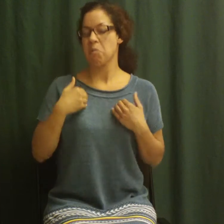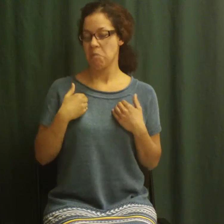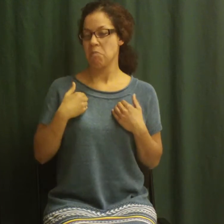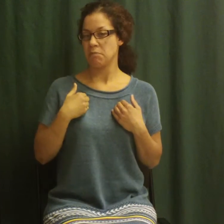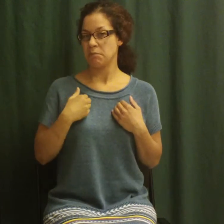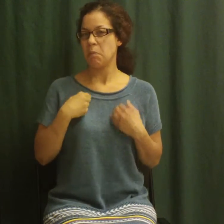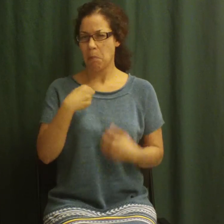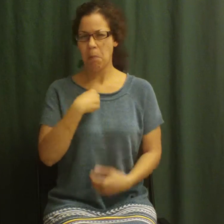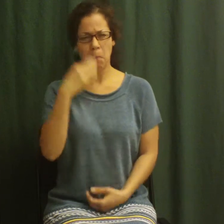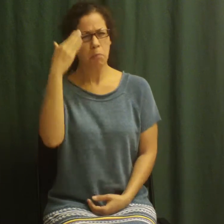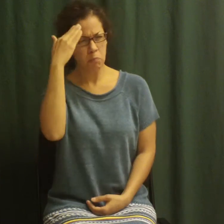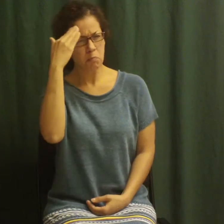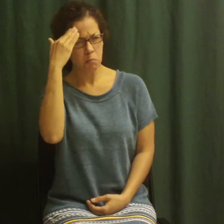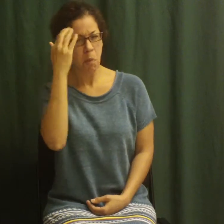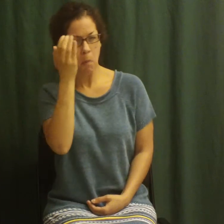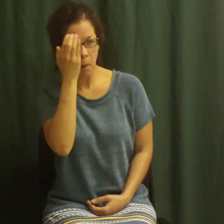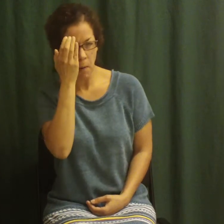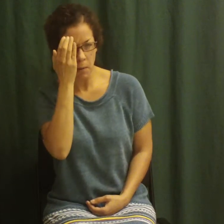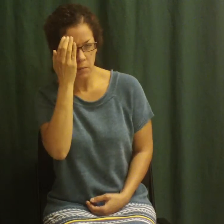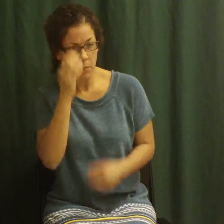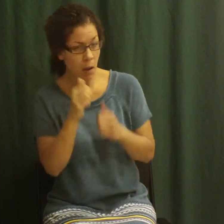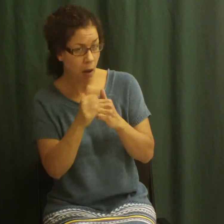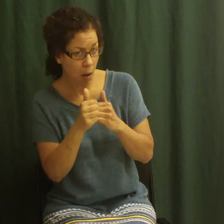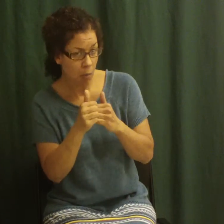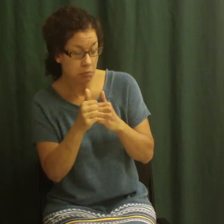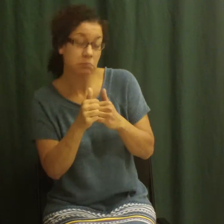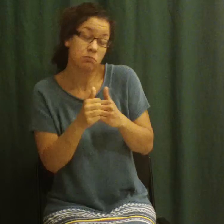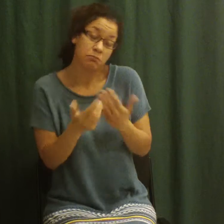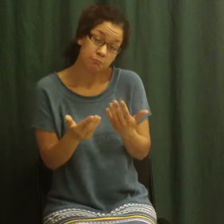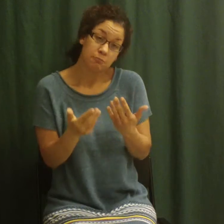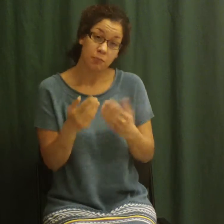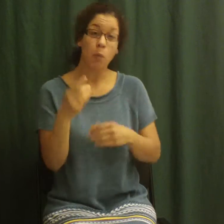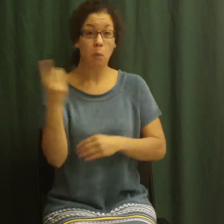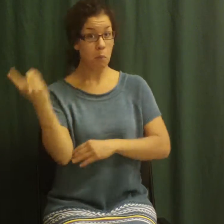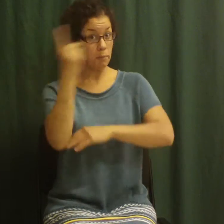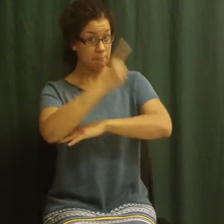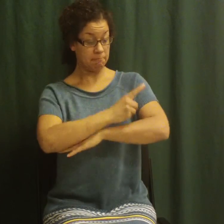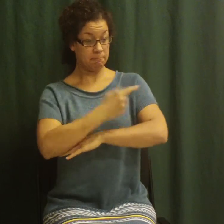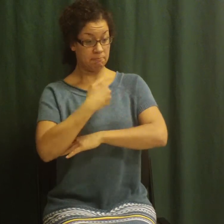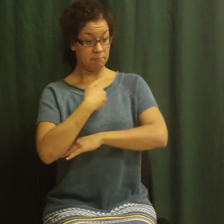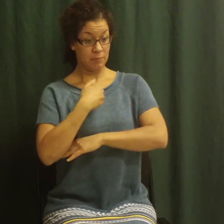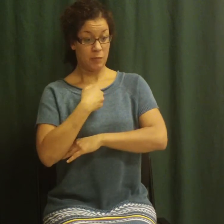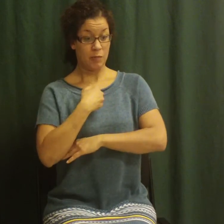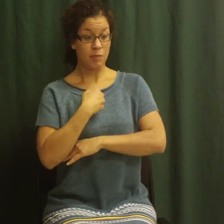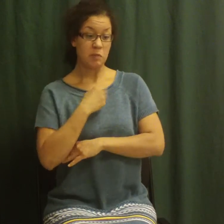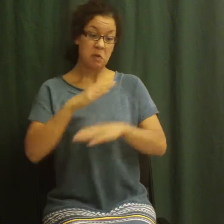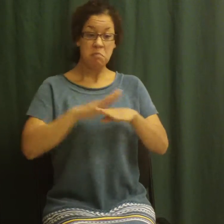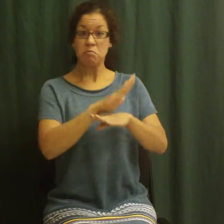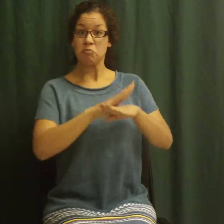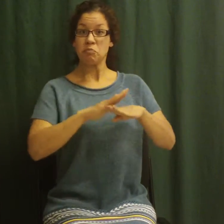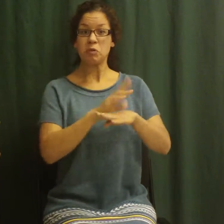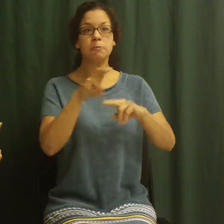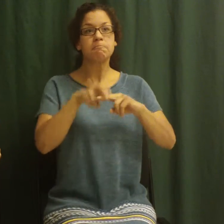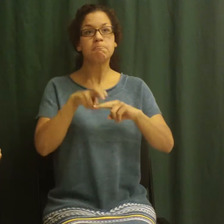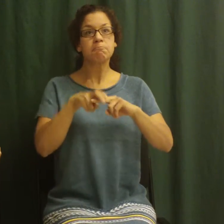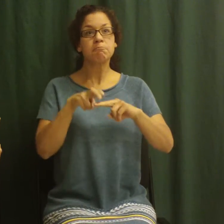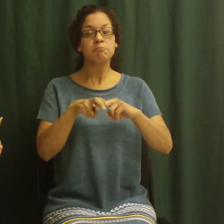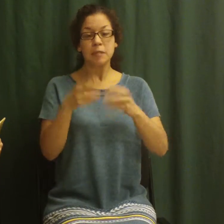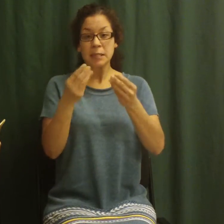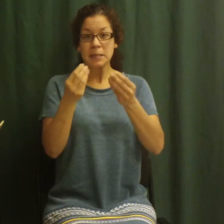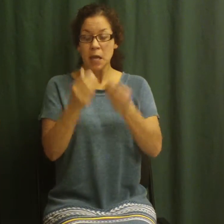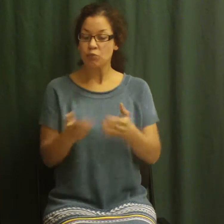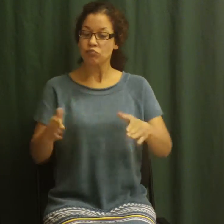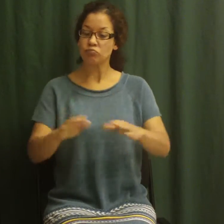one day when I was at the beach building a sand castle and minding my own business,